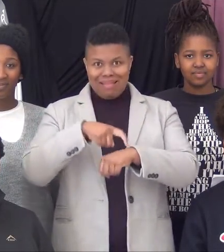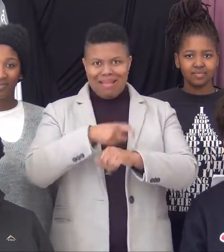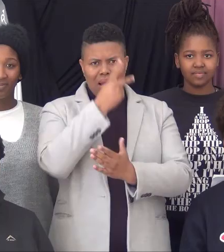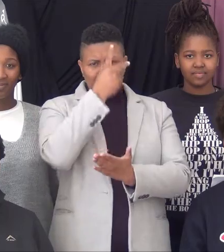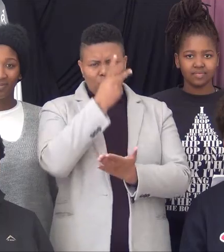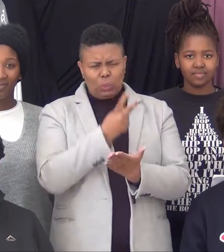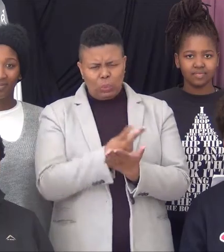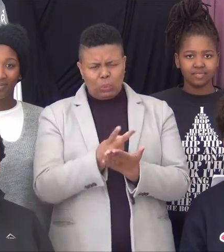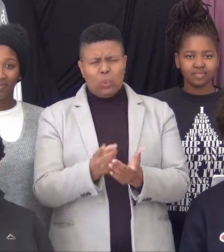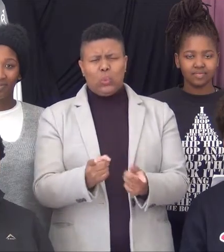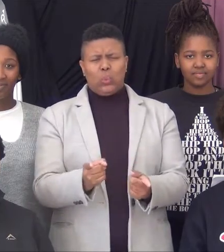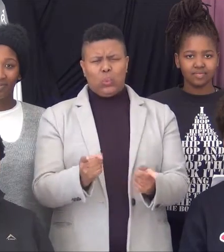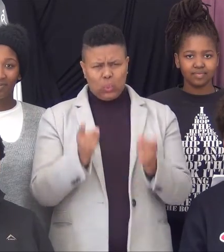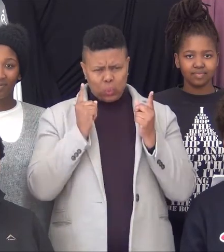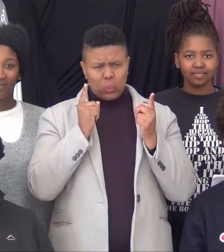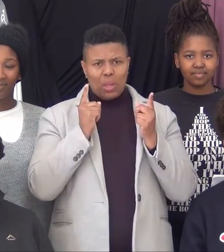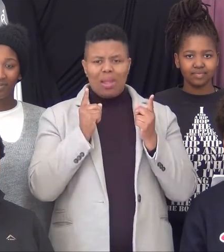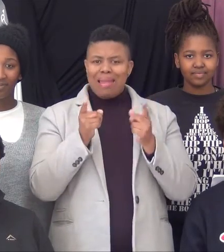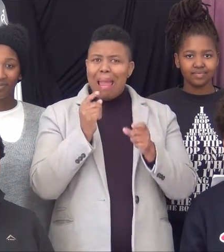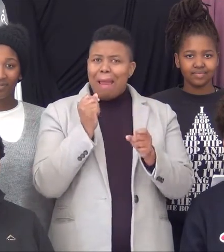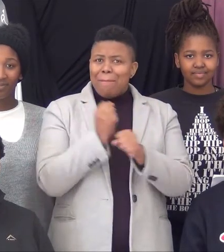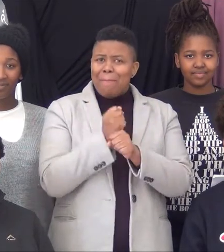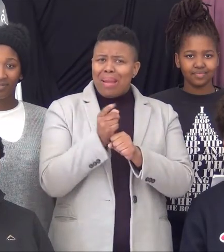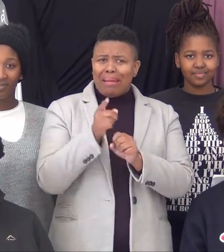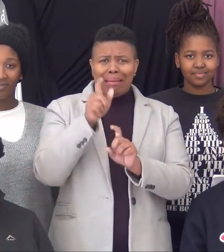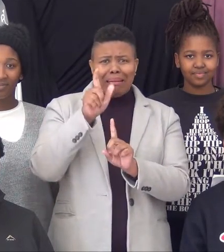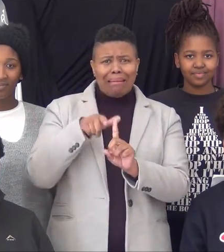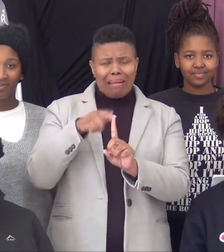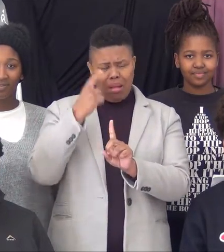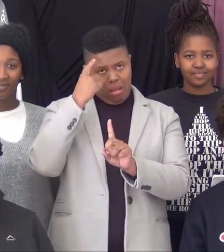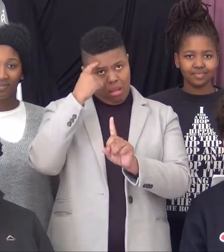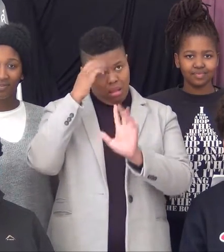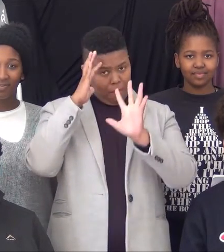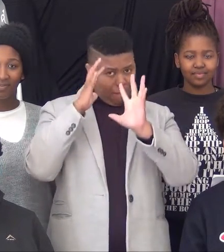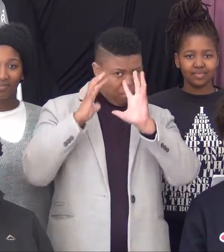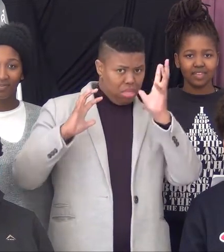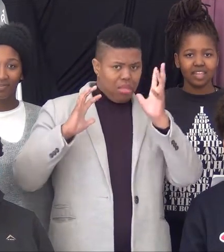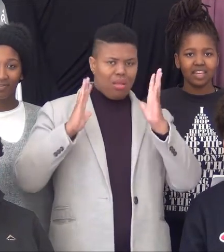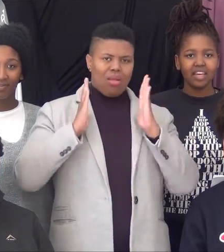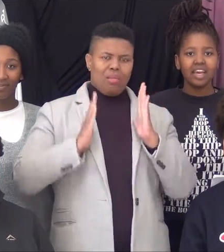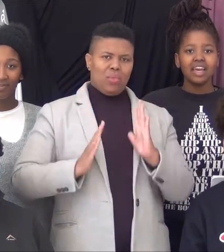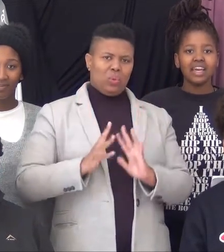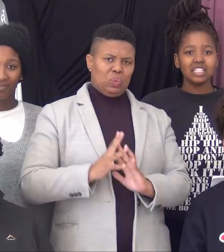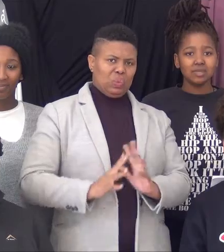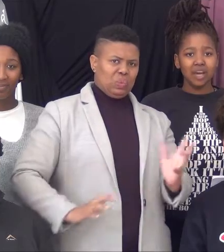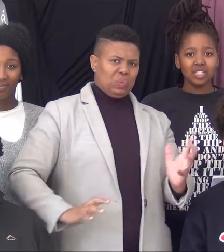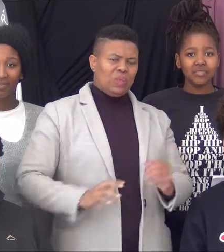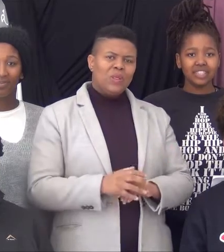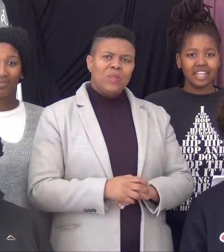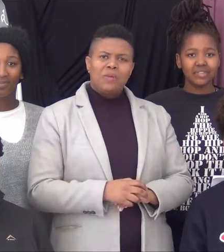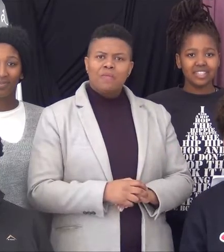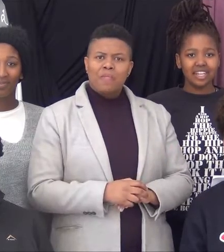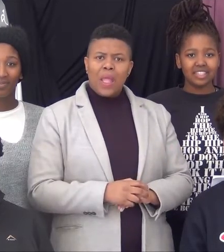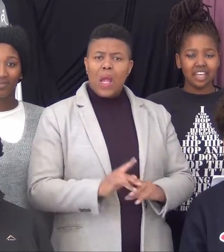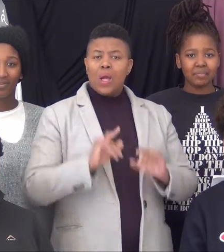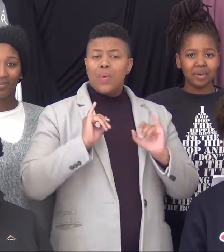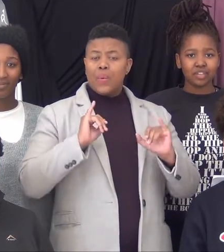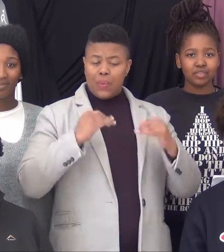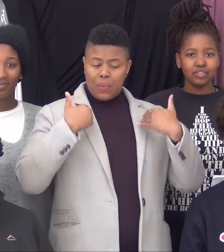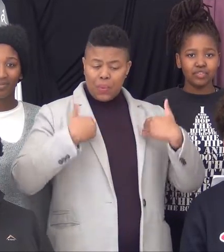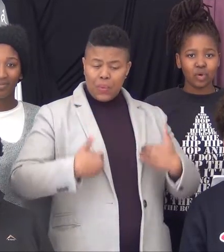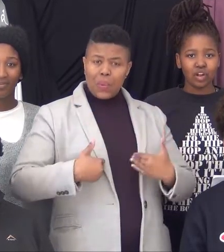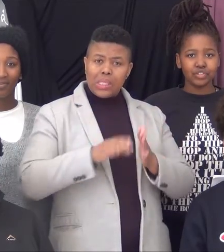the terrible accident which left her with severe damage to her head and body. In spite of the devastating